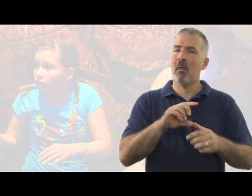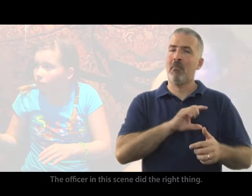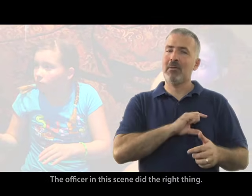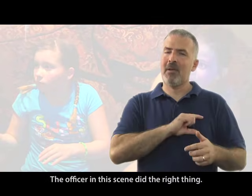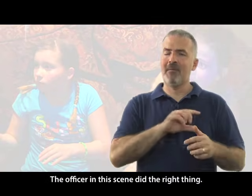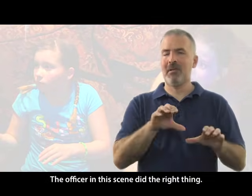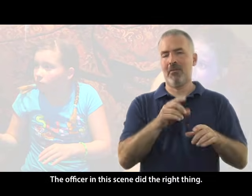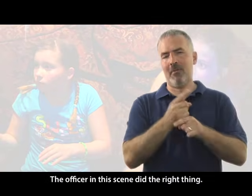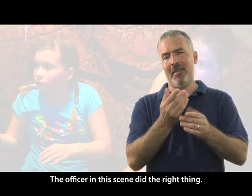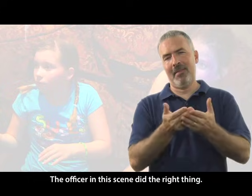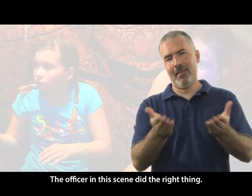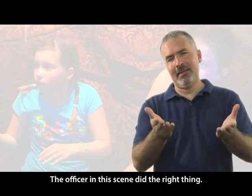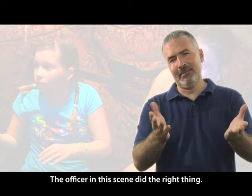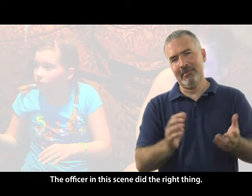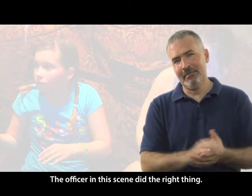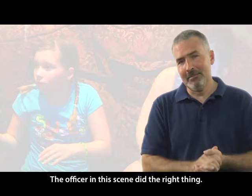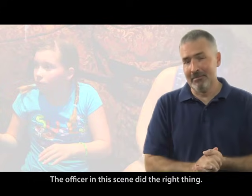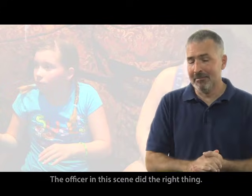The officer in this scene did the right thing.